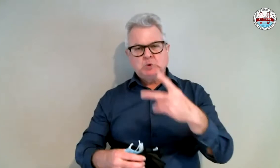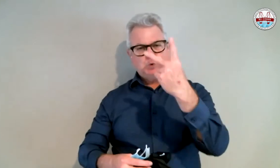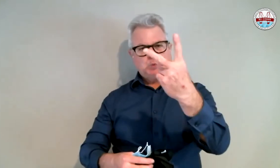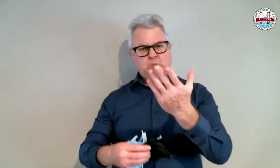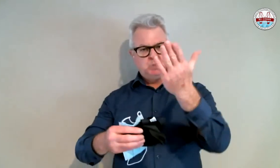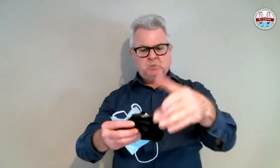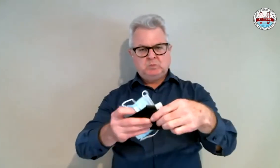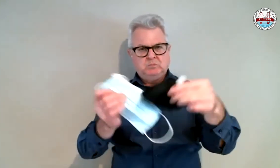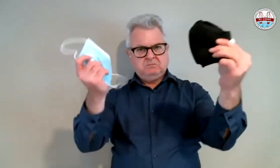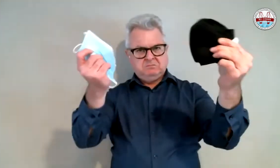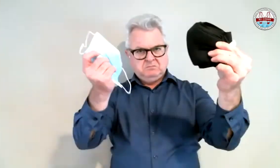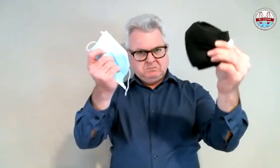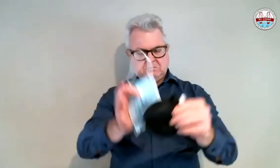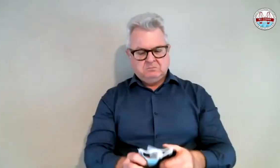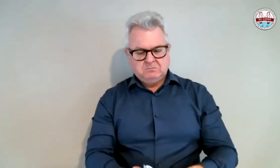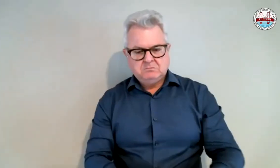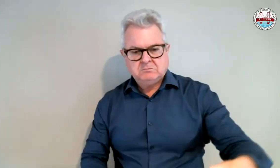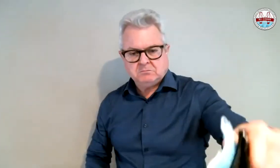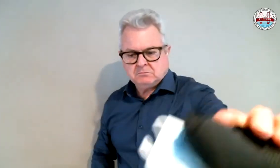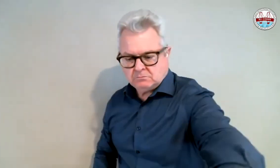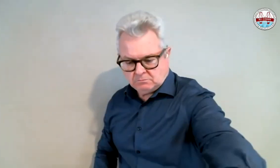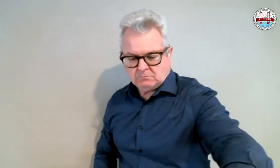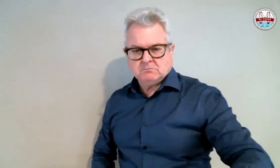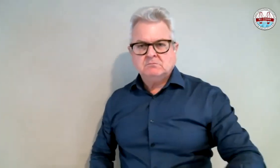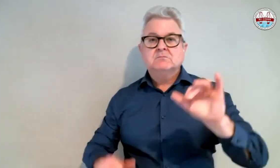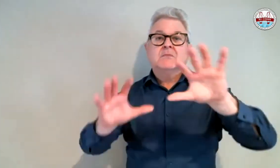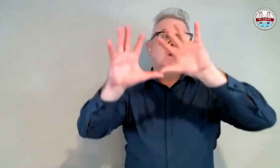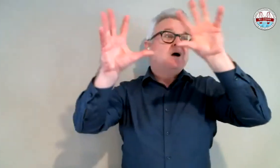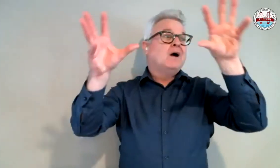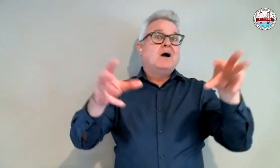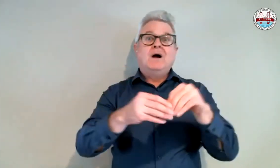Home Depot or something. I always wear two masks. I double up.